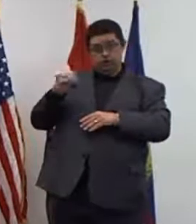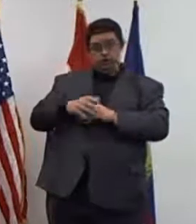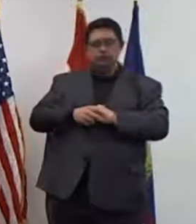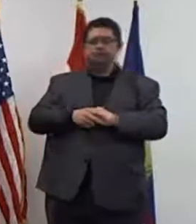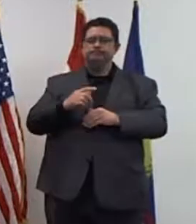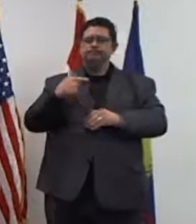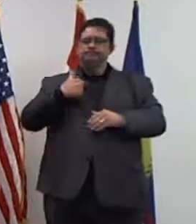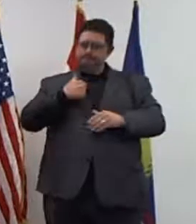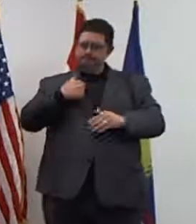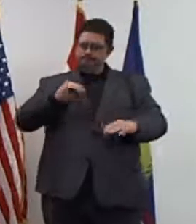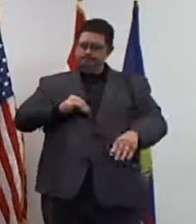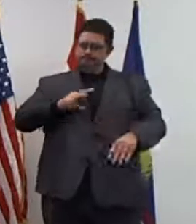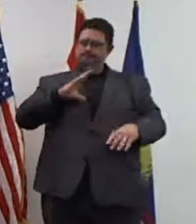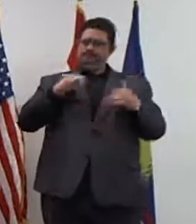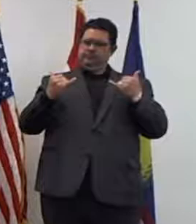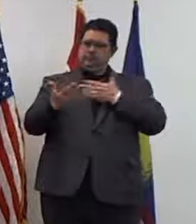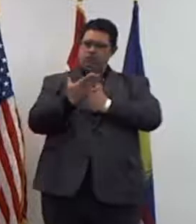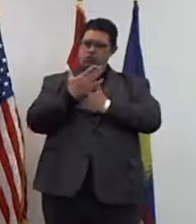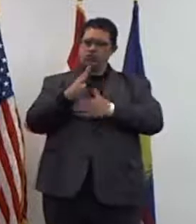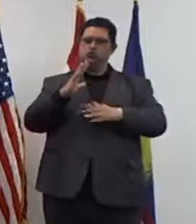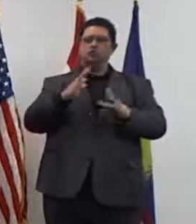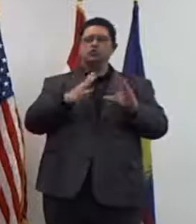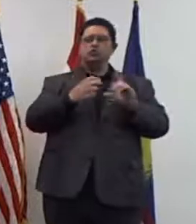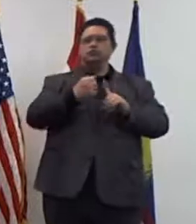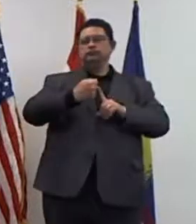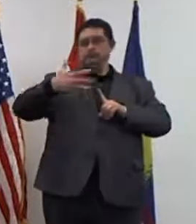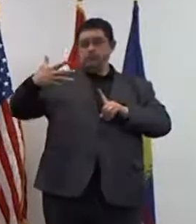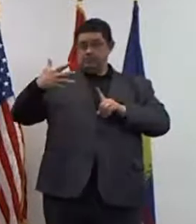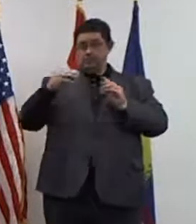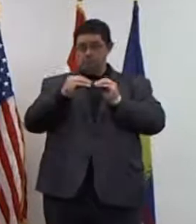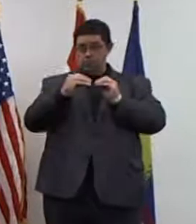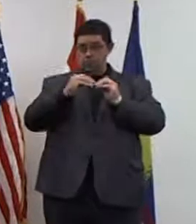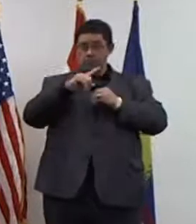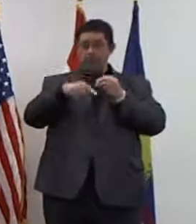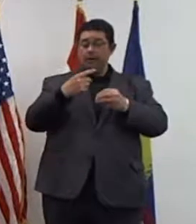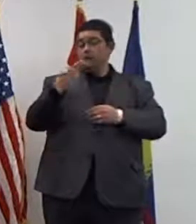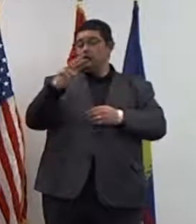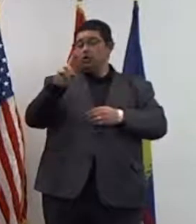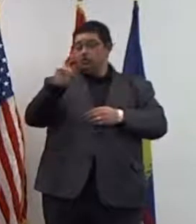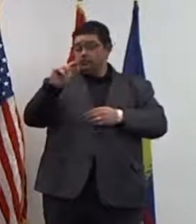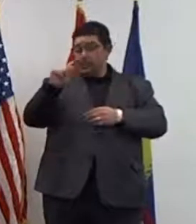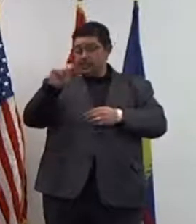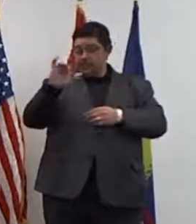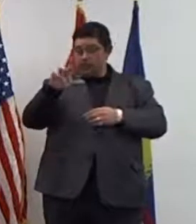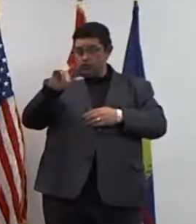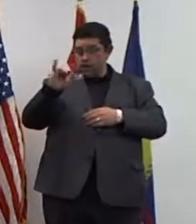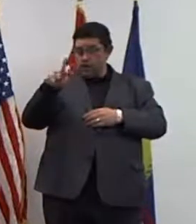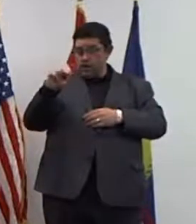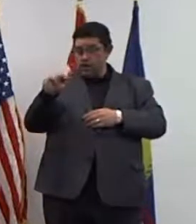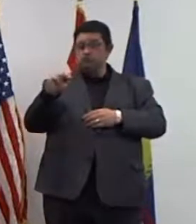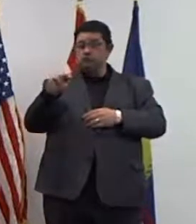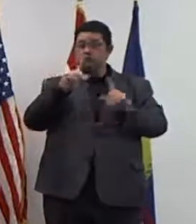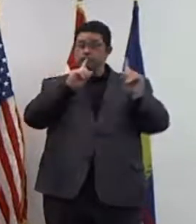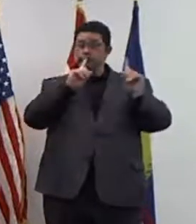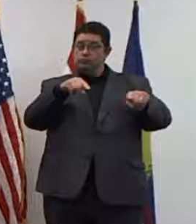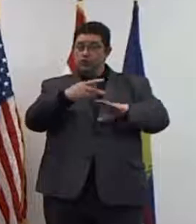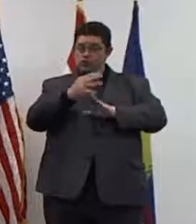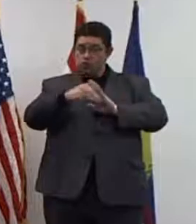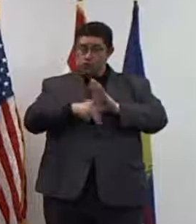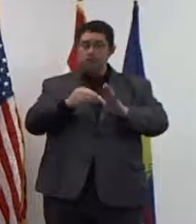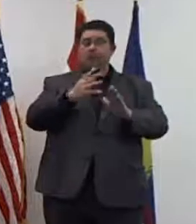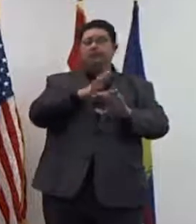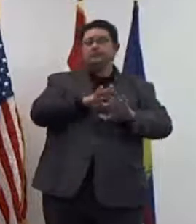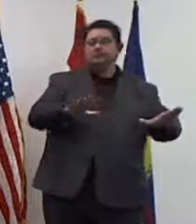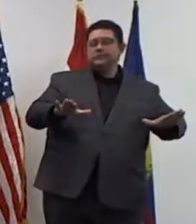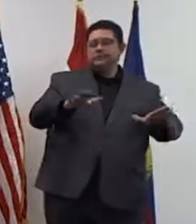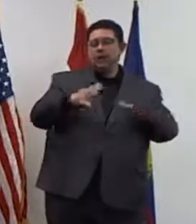this morning to talk a little bit more about the Humanitarian Response Program as well as the Child Care Relief Program. Over